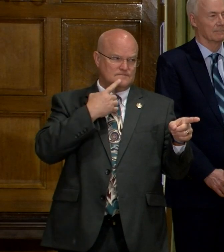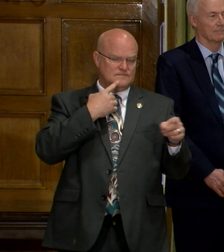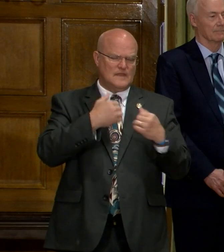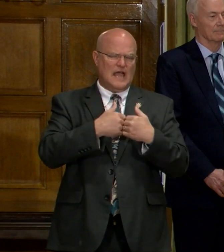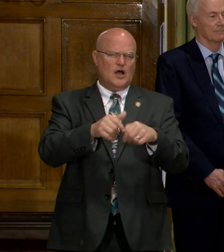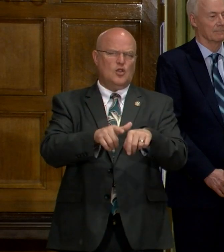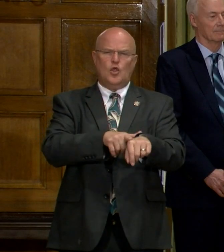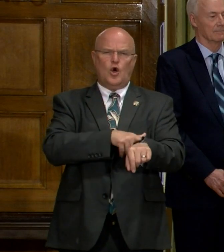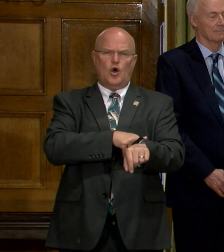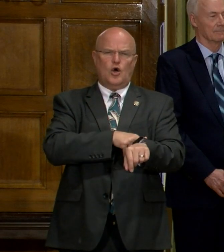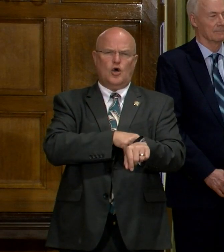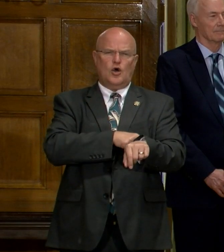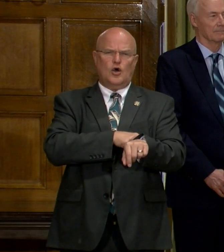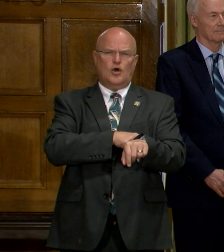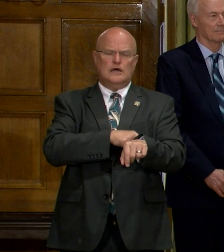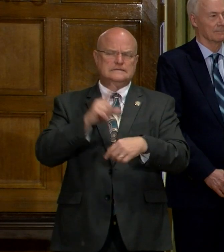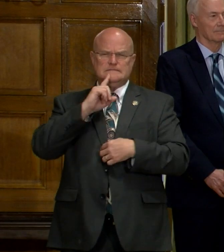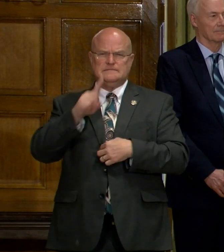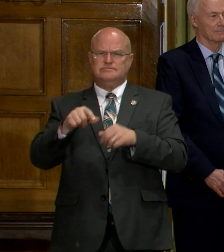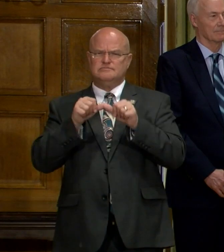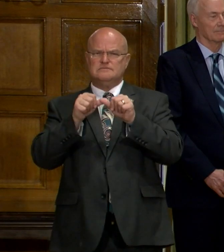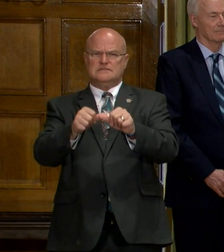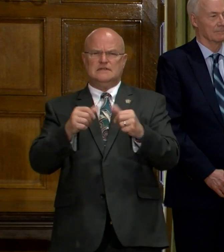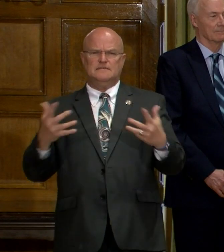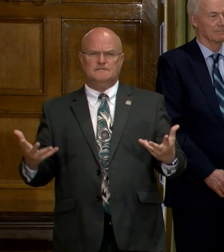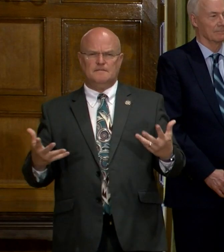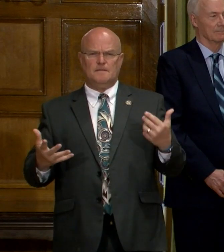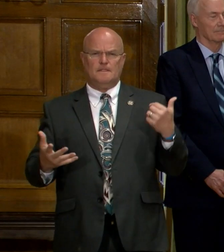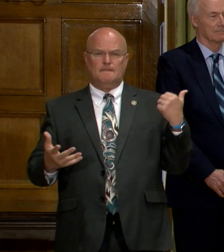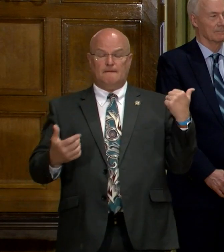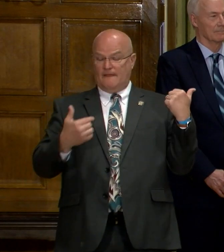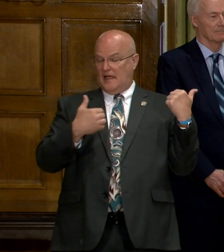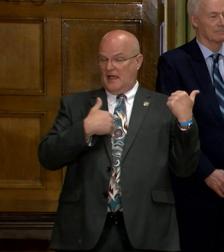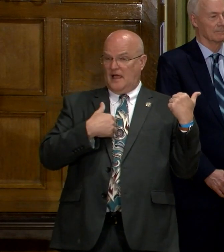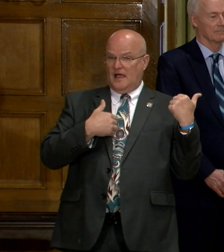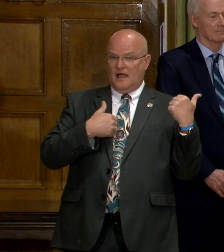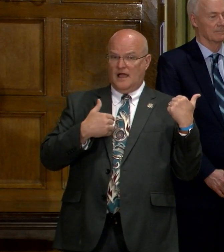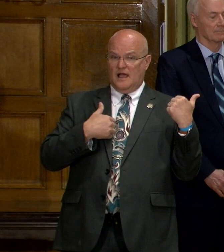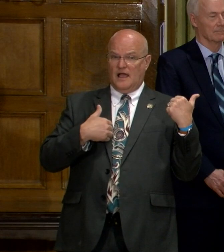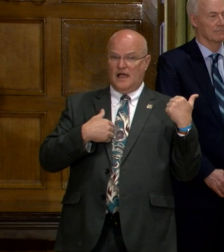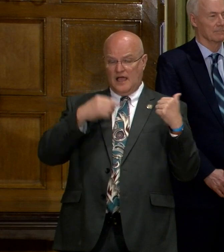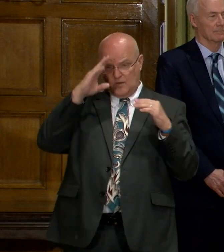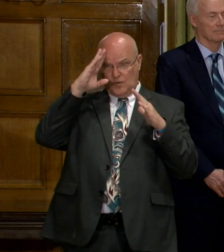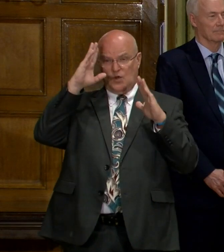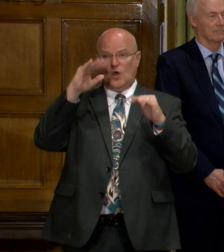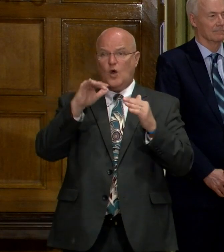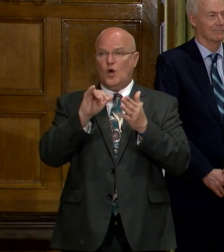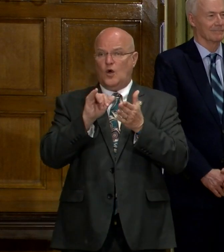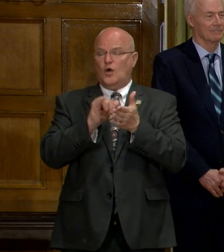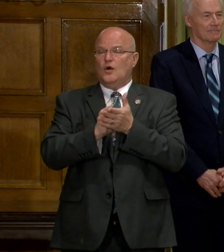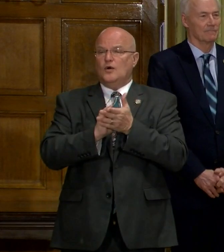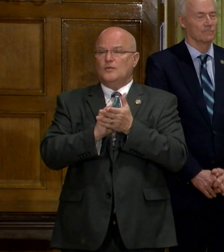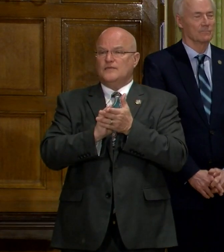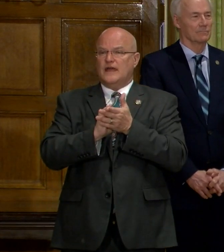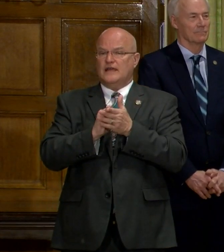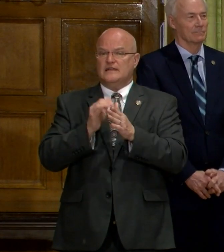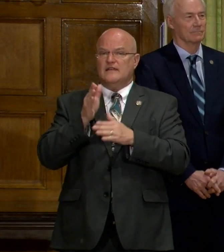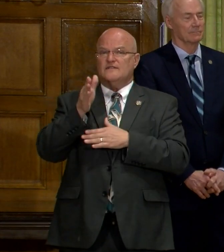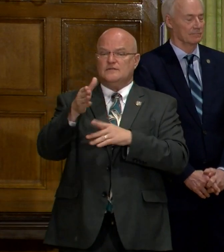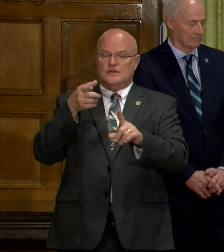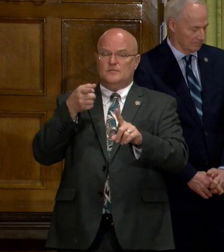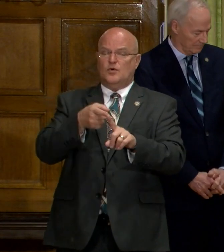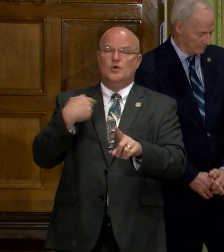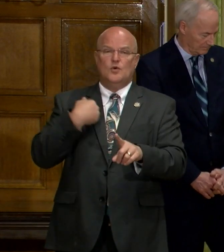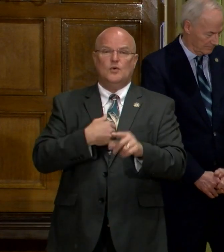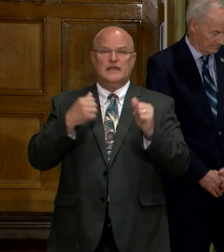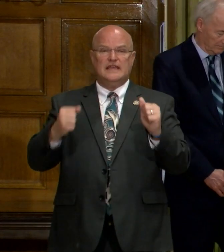how long is this directive going to last? At least well, I would hope that that we'll eventually be to a point